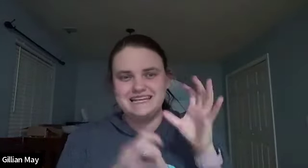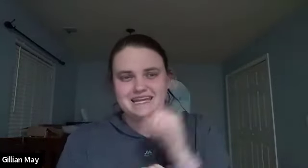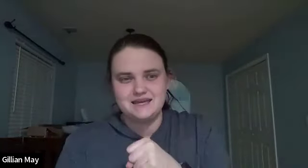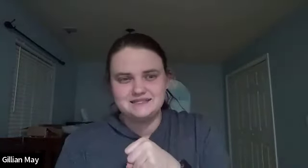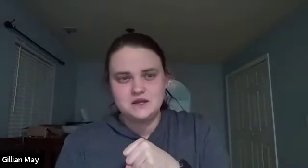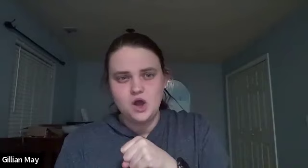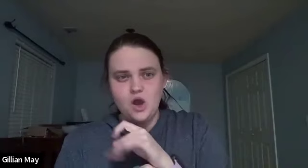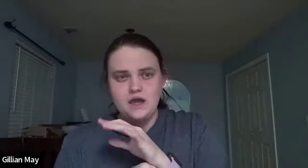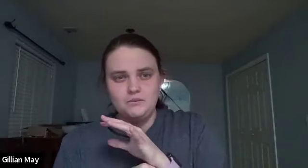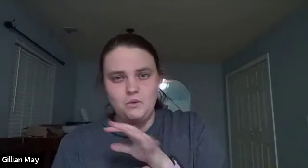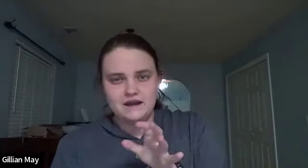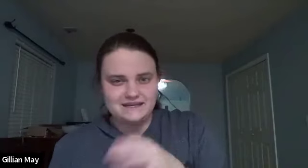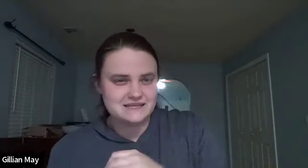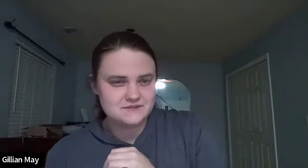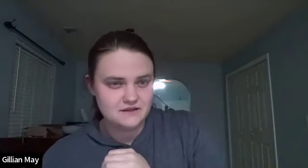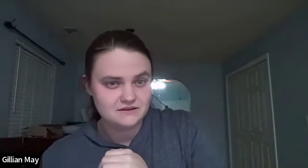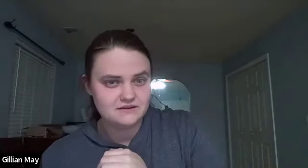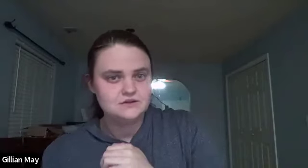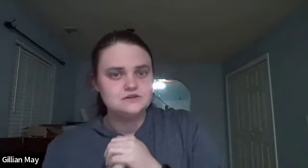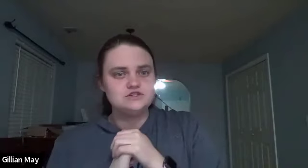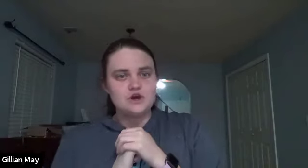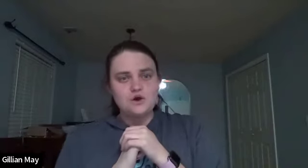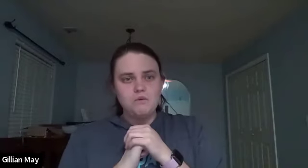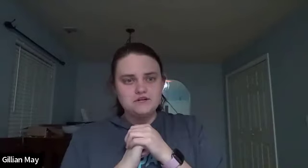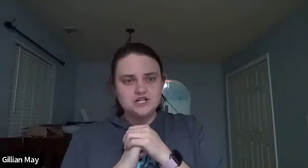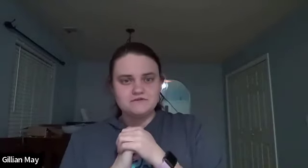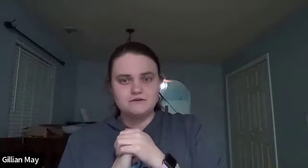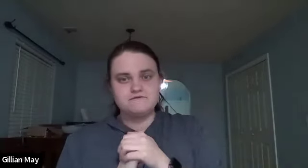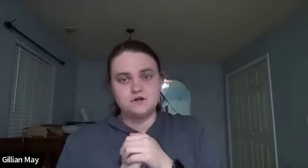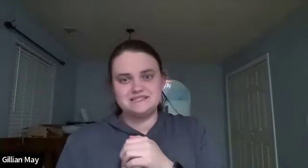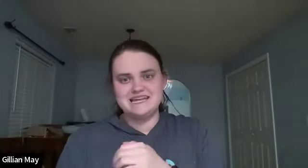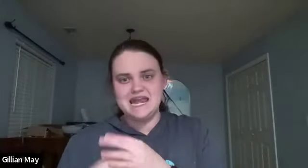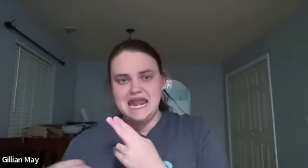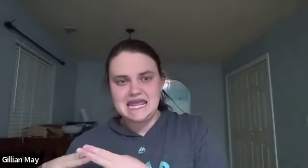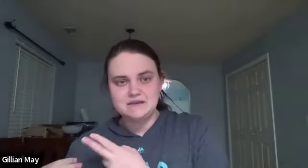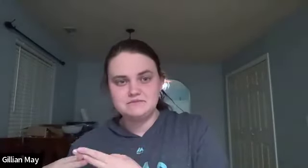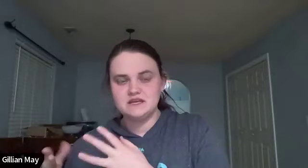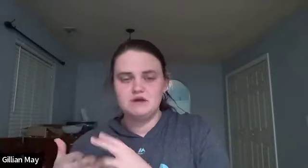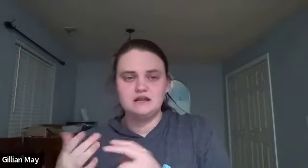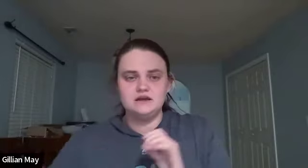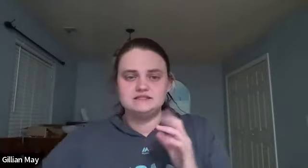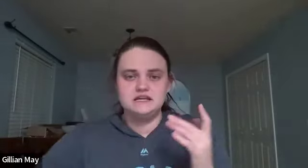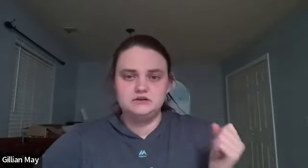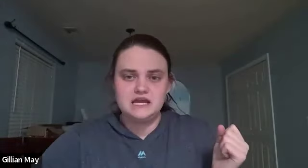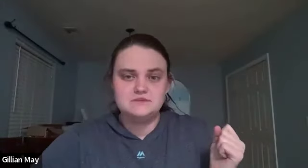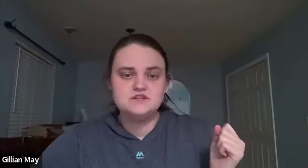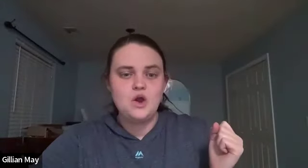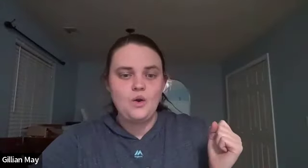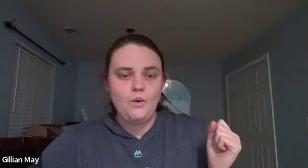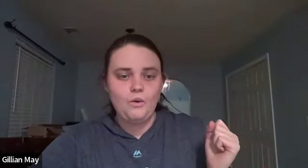take a guess on what it is I'm spelling. So what would y'all prefer first? Names, like signing your names,